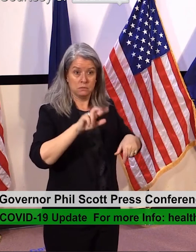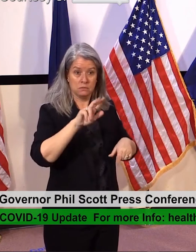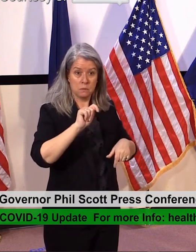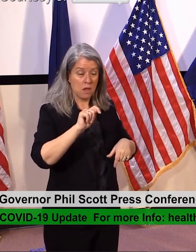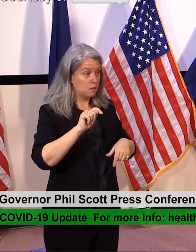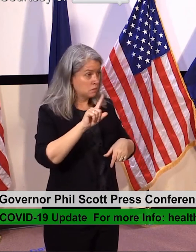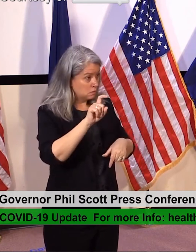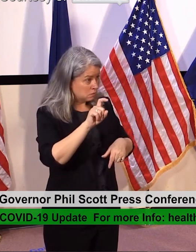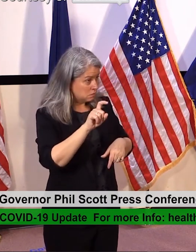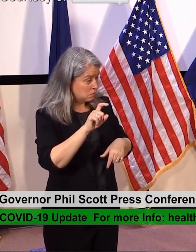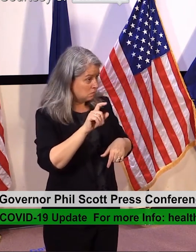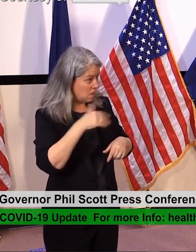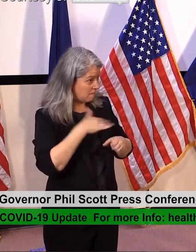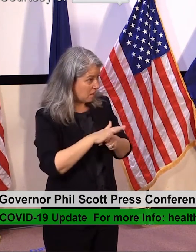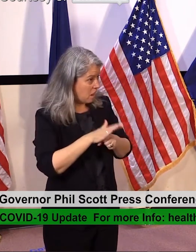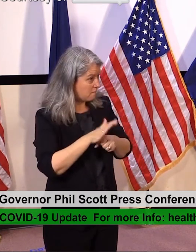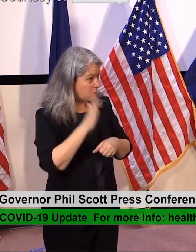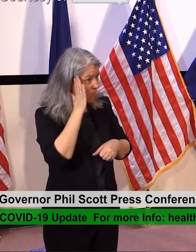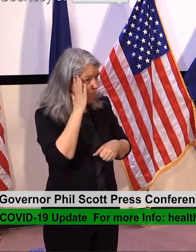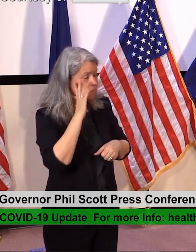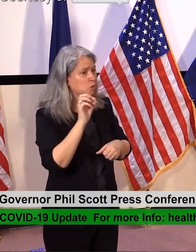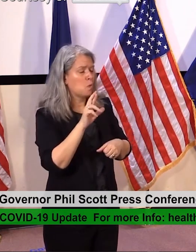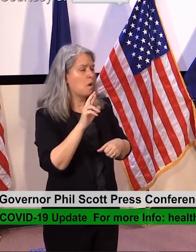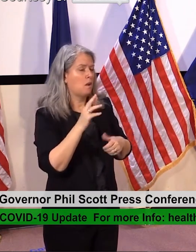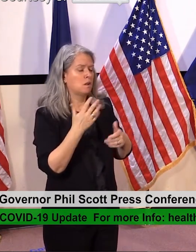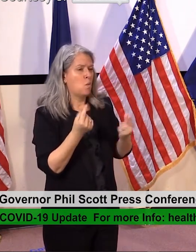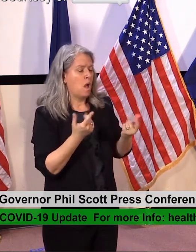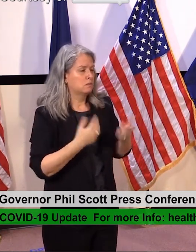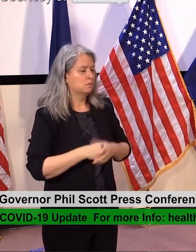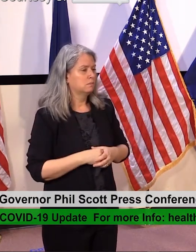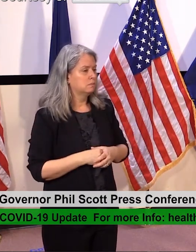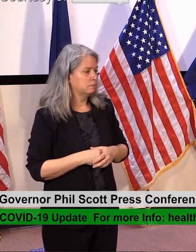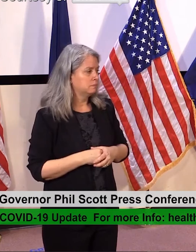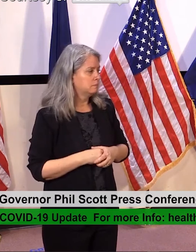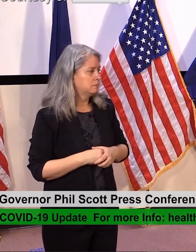to have enough hospital beds, or are the hospitals about to be overwhelmed?